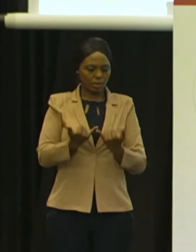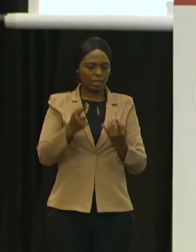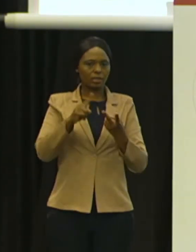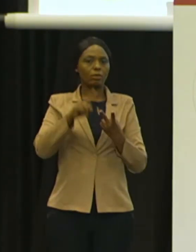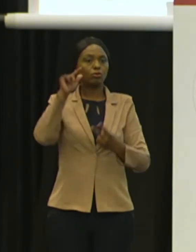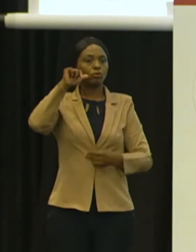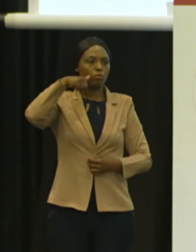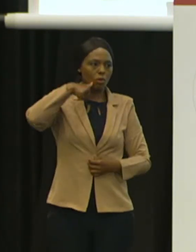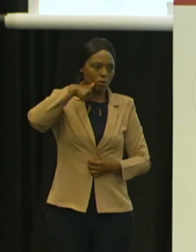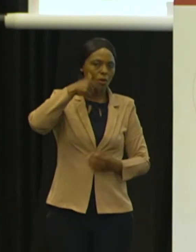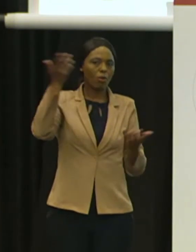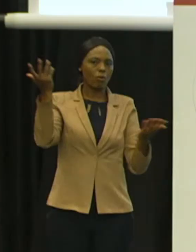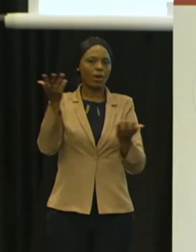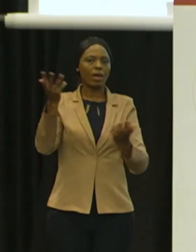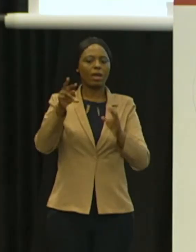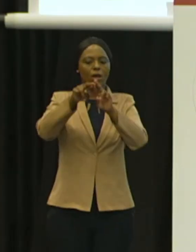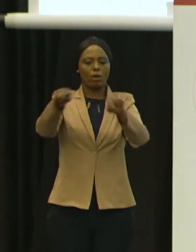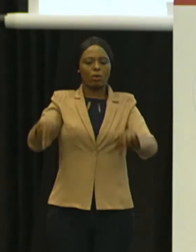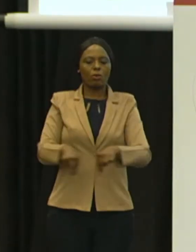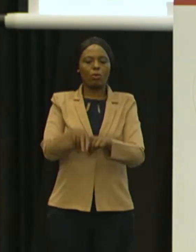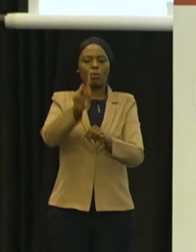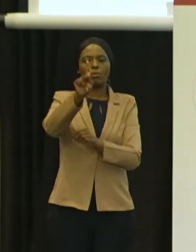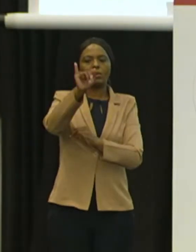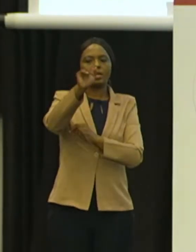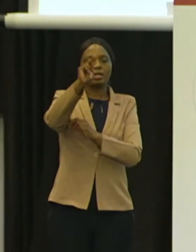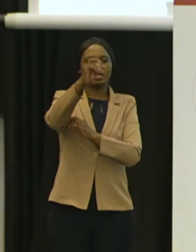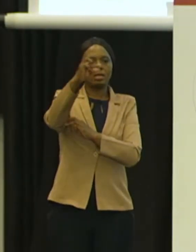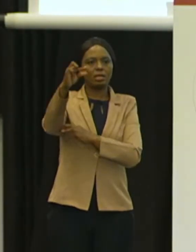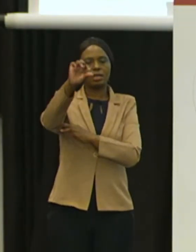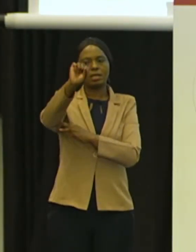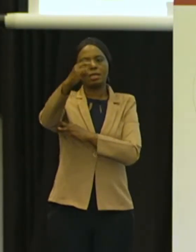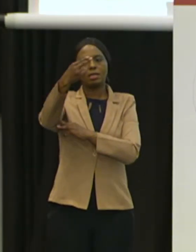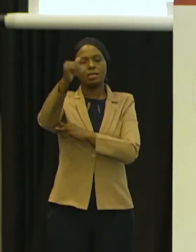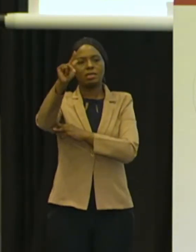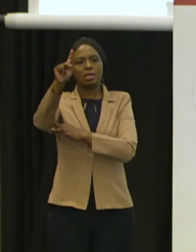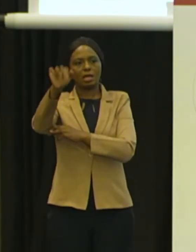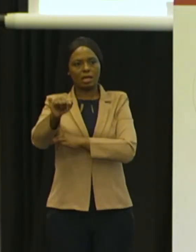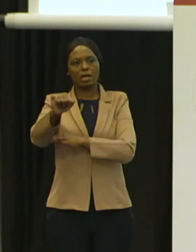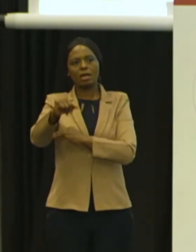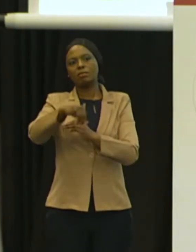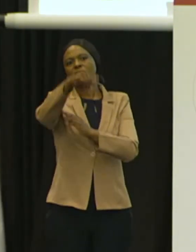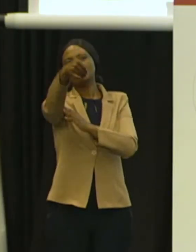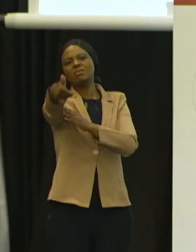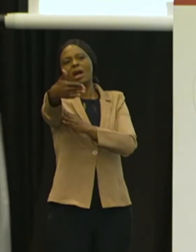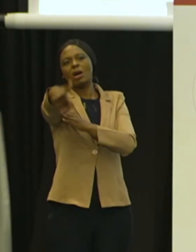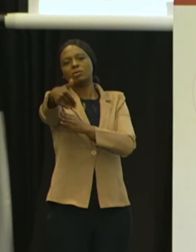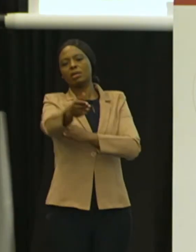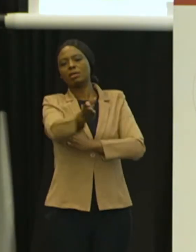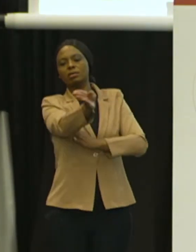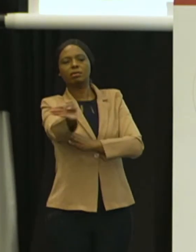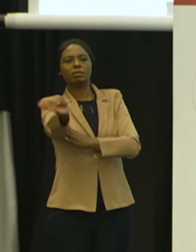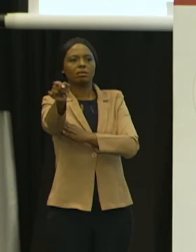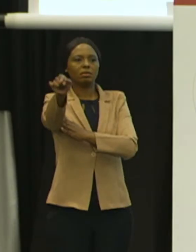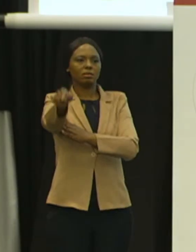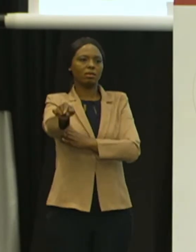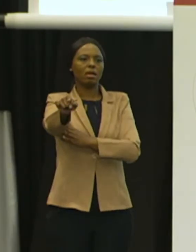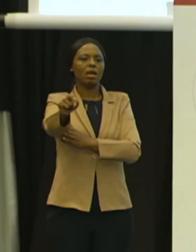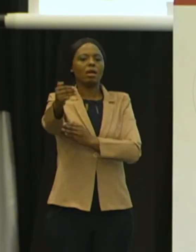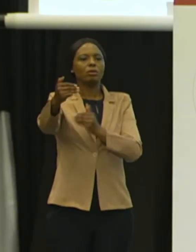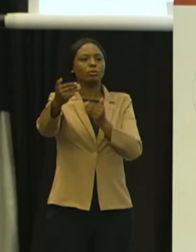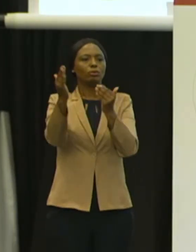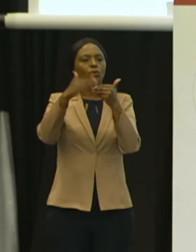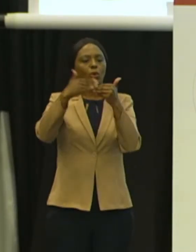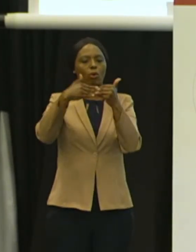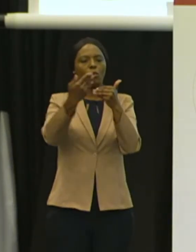in King Shaka's room, which is outside of this venue by domestic. So as you come out by the front door, to